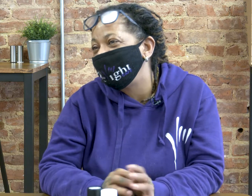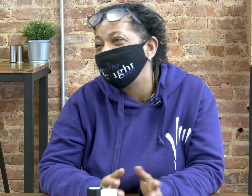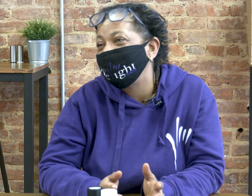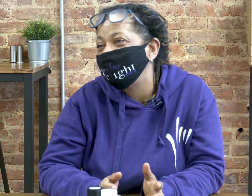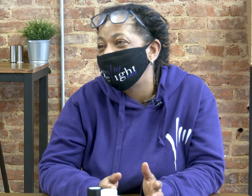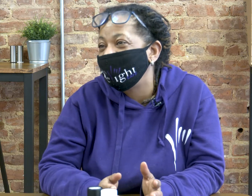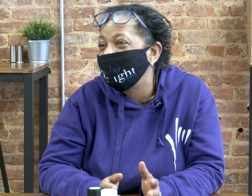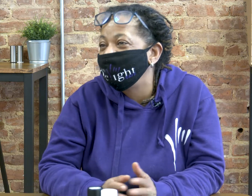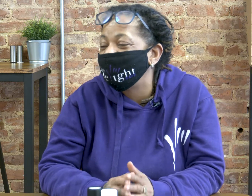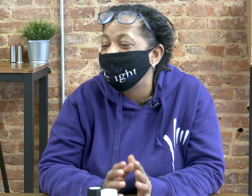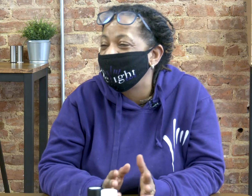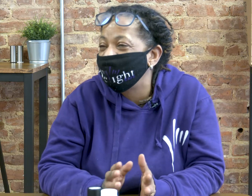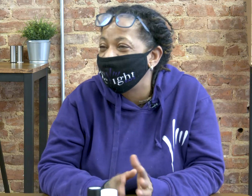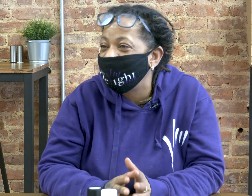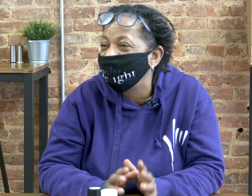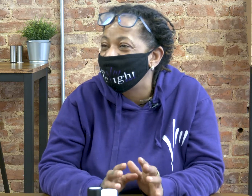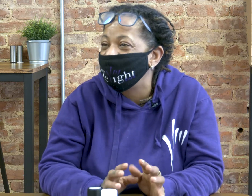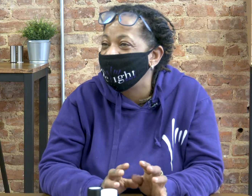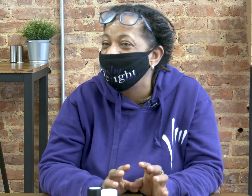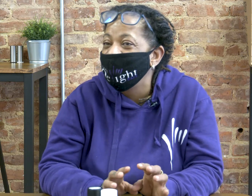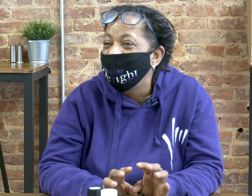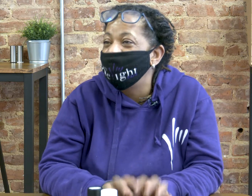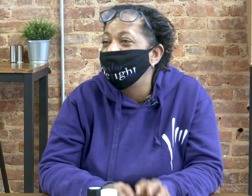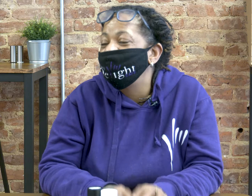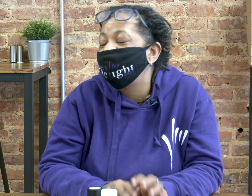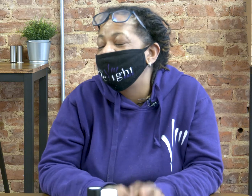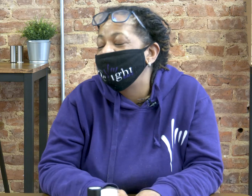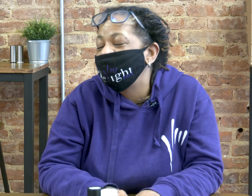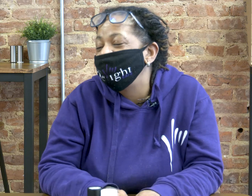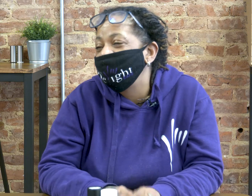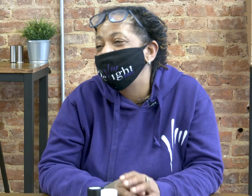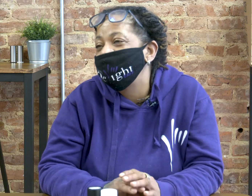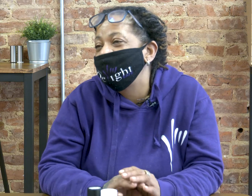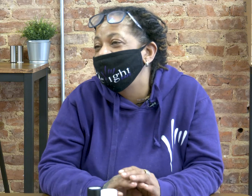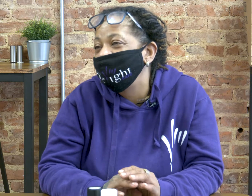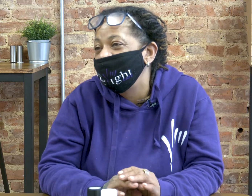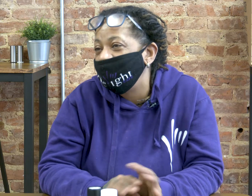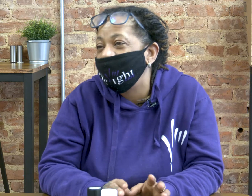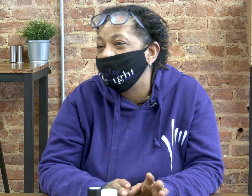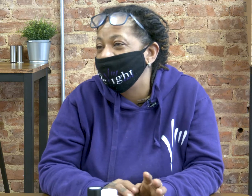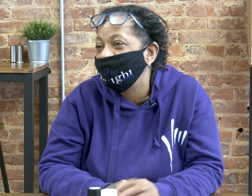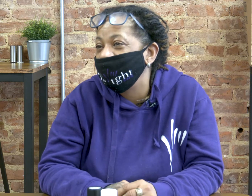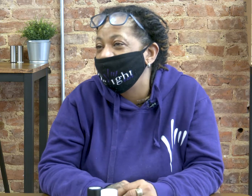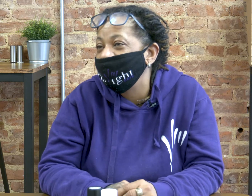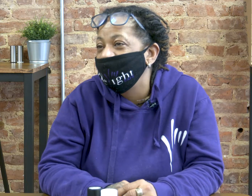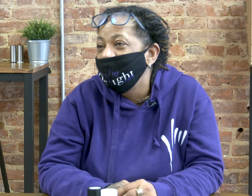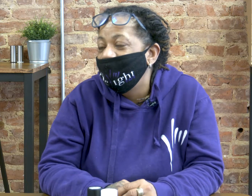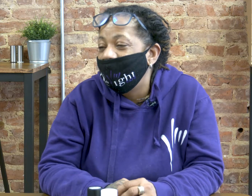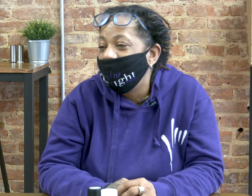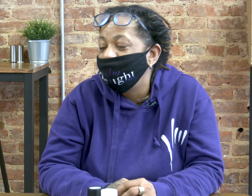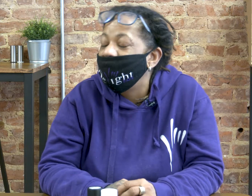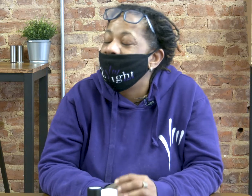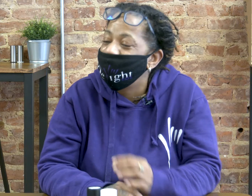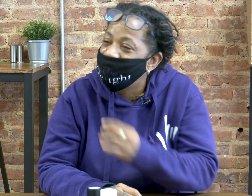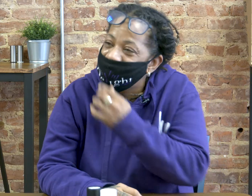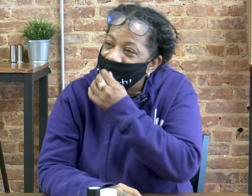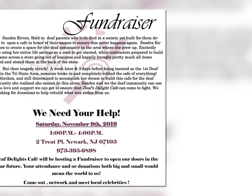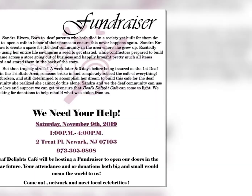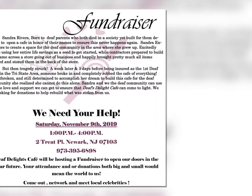everything I ever saved everything I ever done for I want to do for the Deaf community was literally gone within hours. Thanks